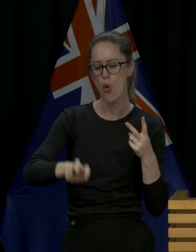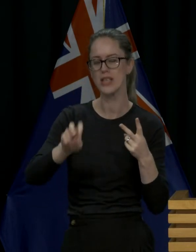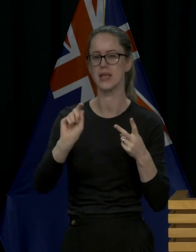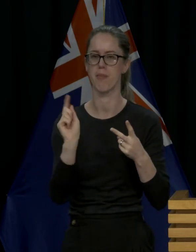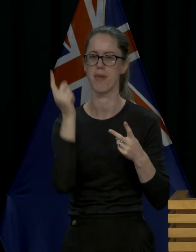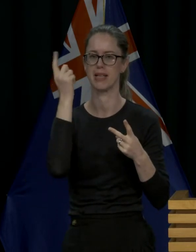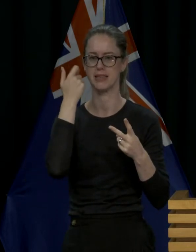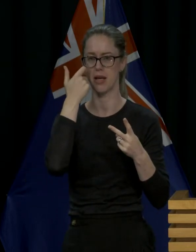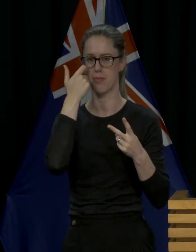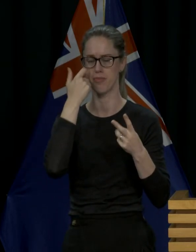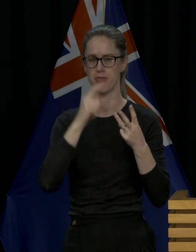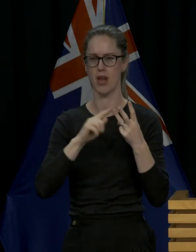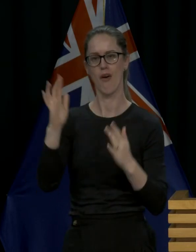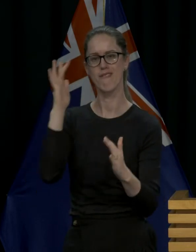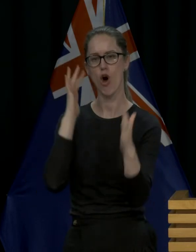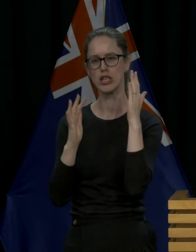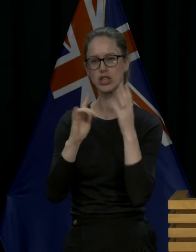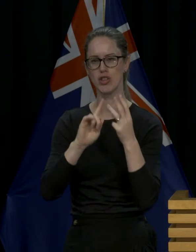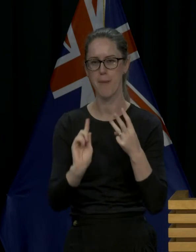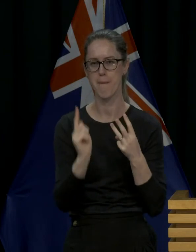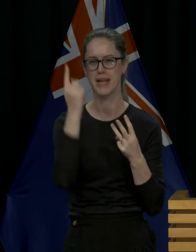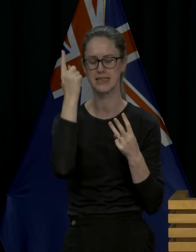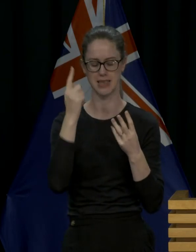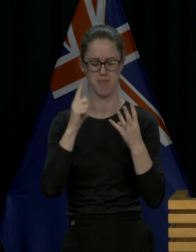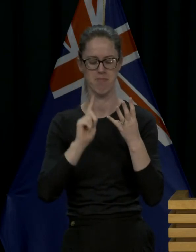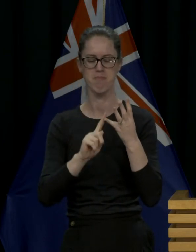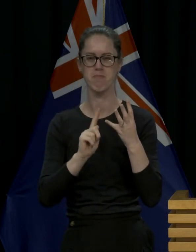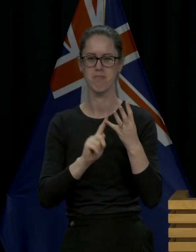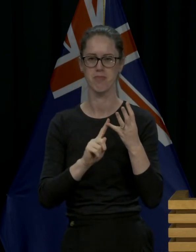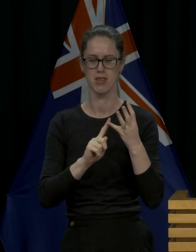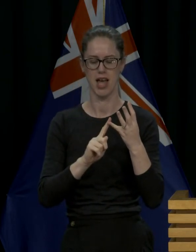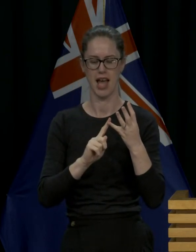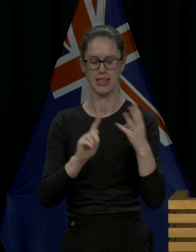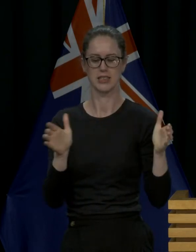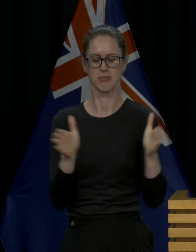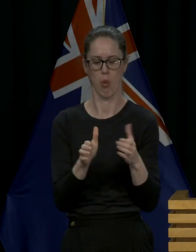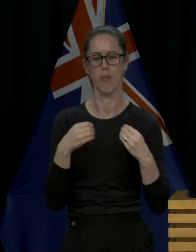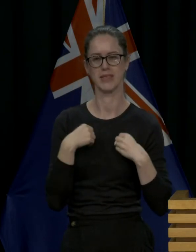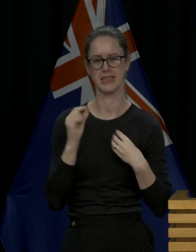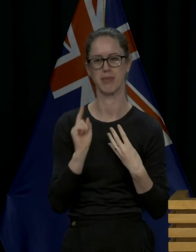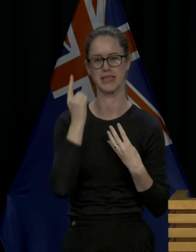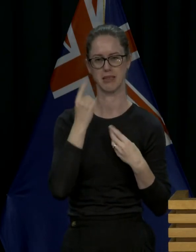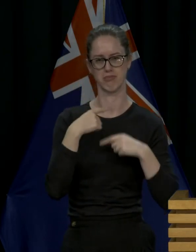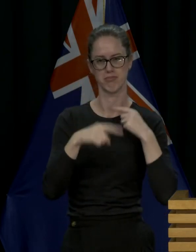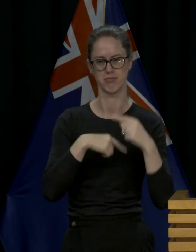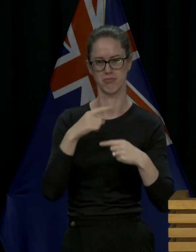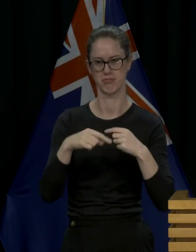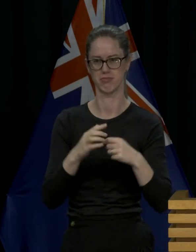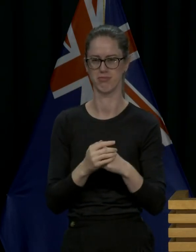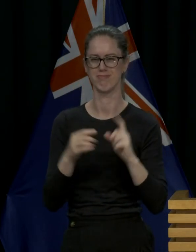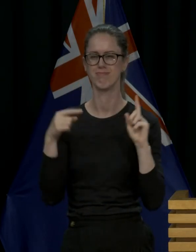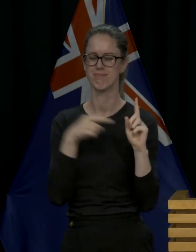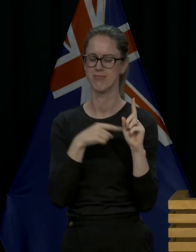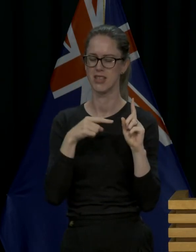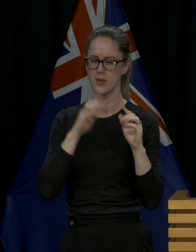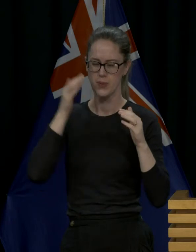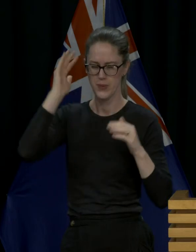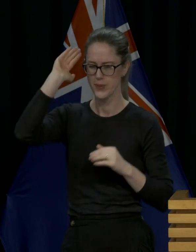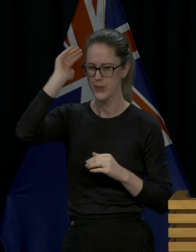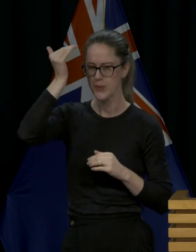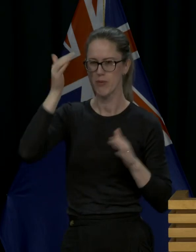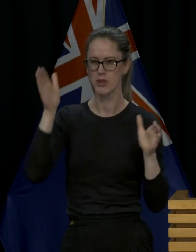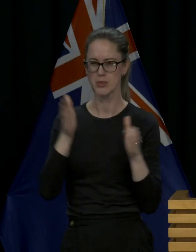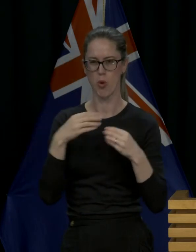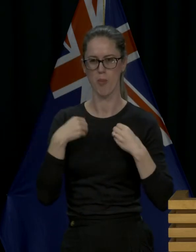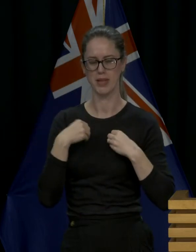Minister, Forestry Minister, and retains small business. Stuart holds a passion for small business, is